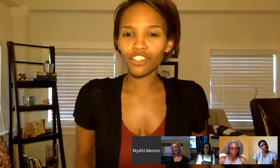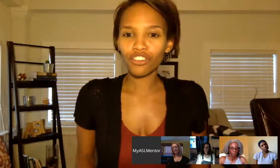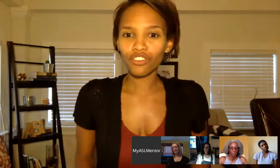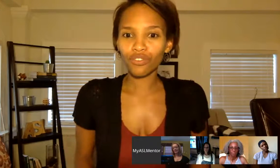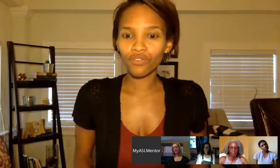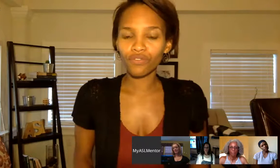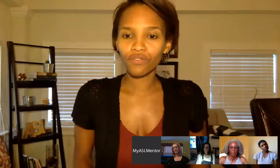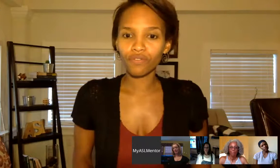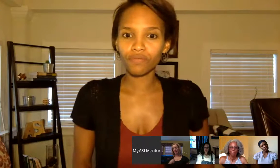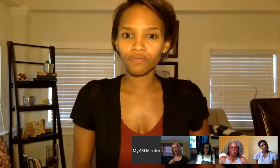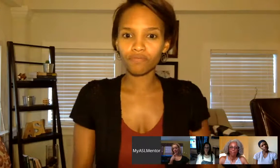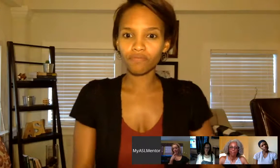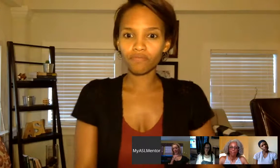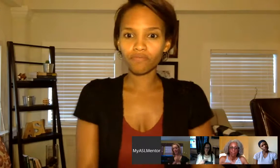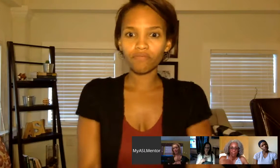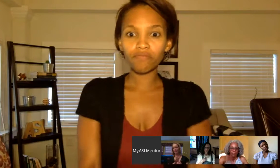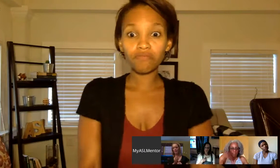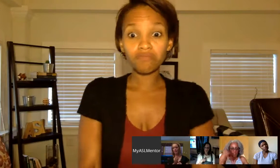But I assure you.